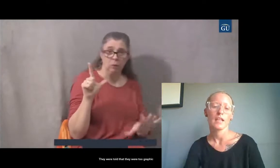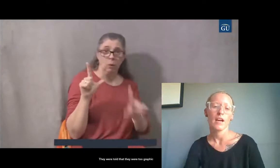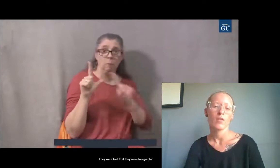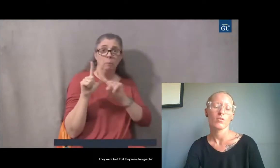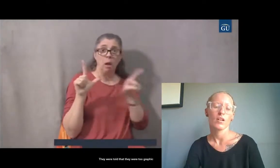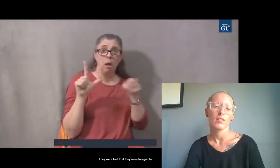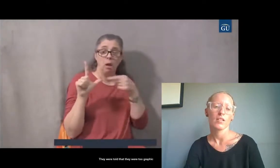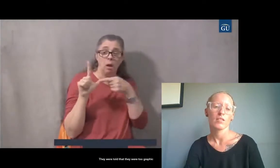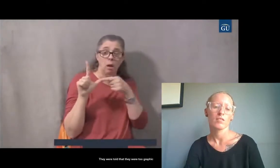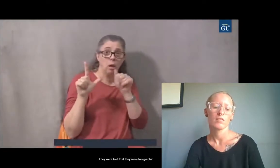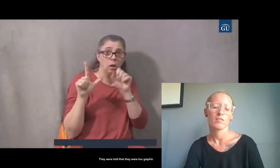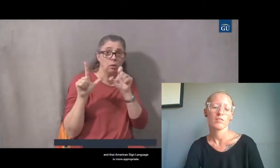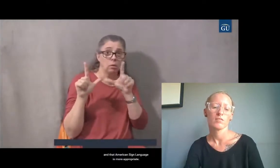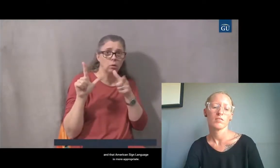Americans look down on this.